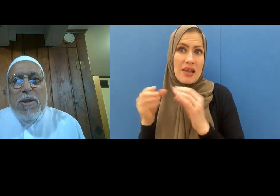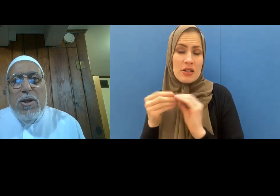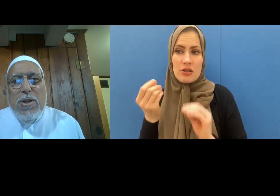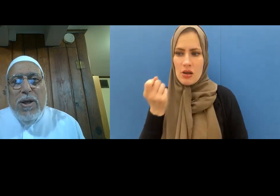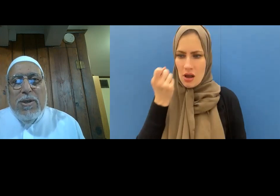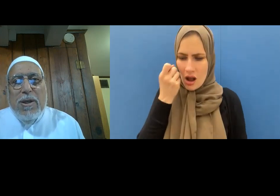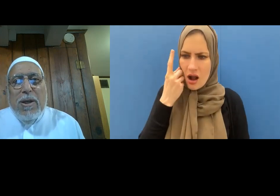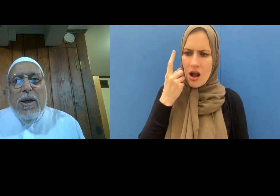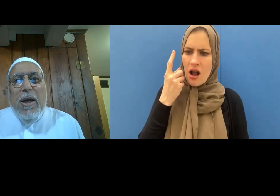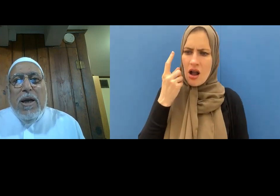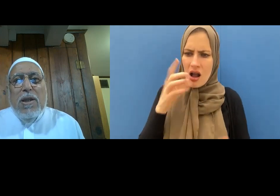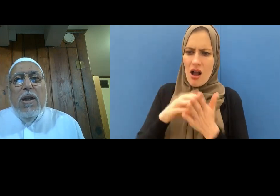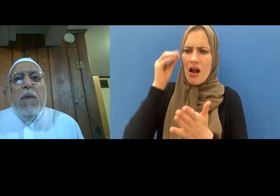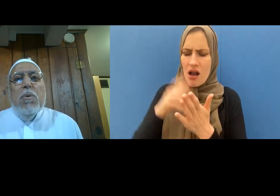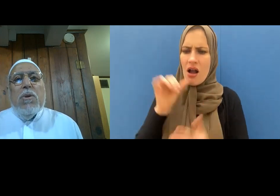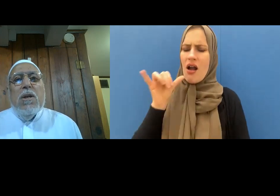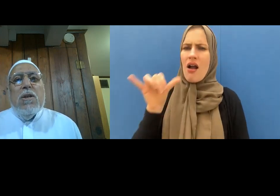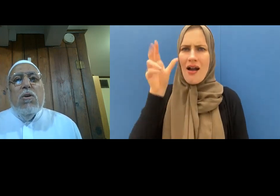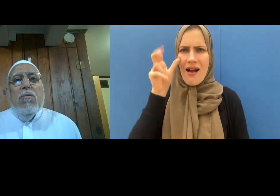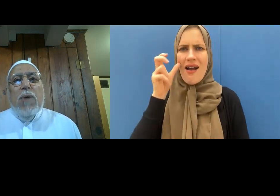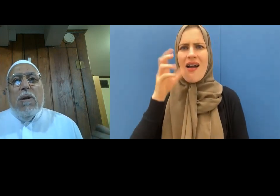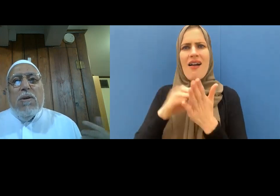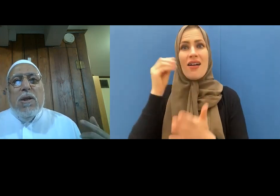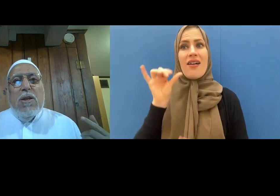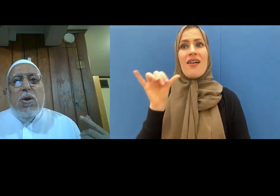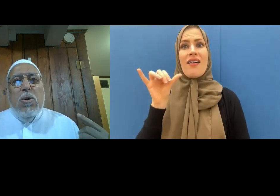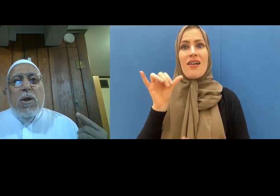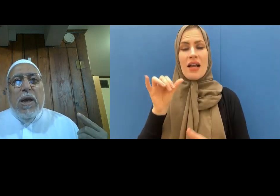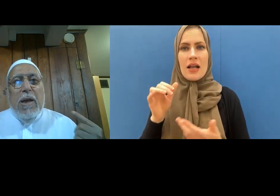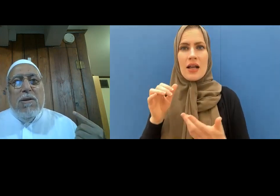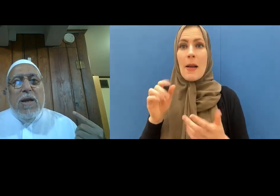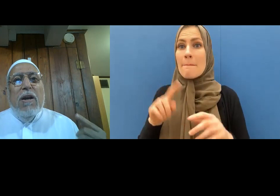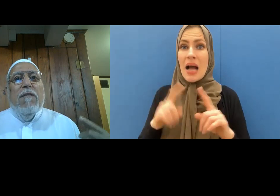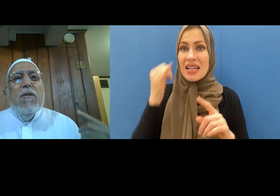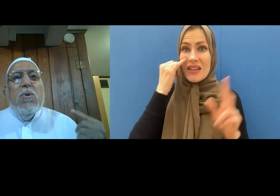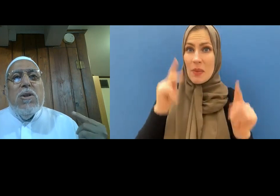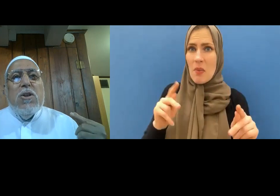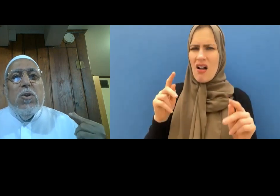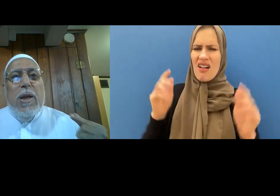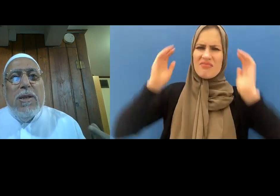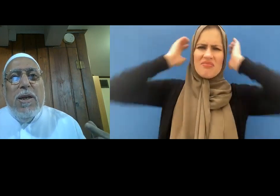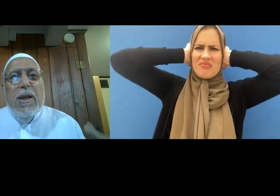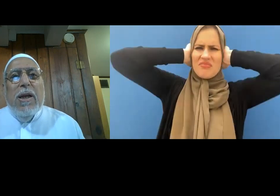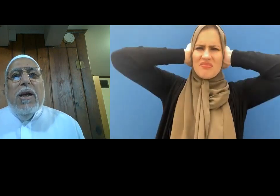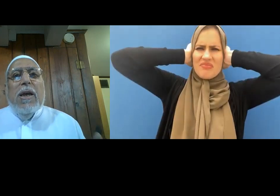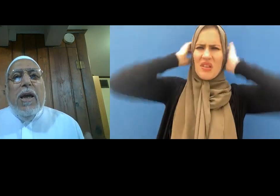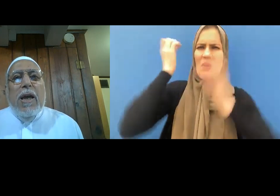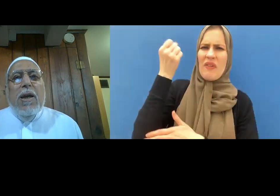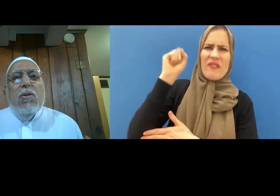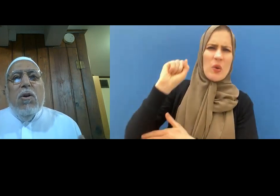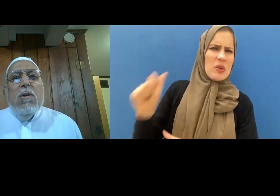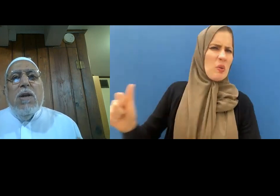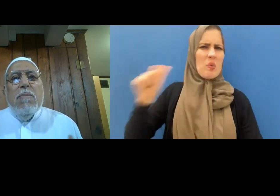the message is, and then he puts his own fingers in his own ears and refuses to listen,